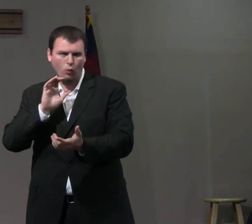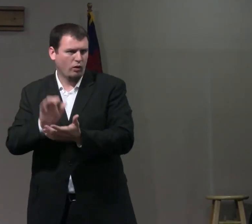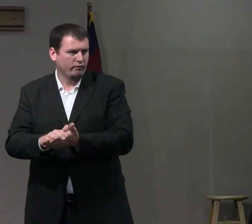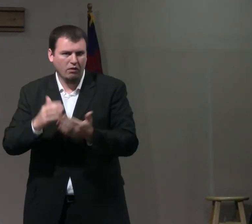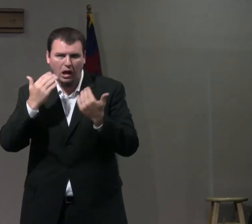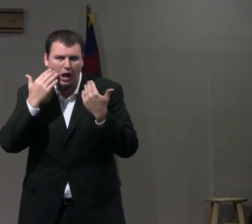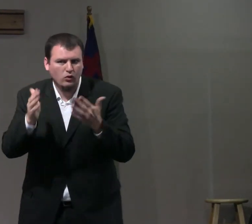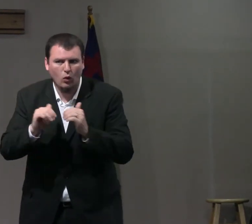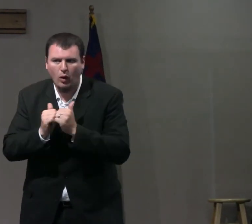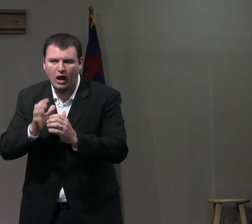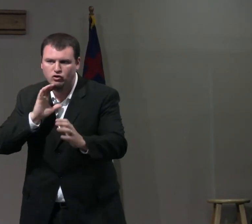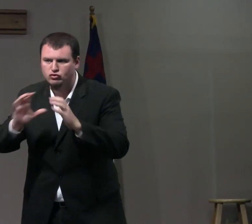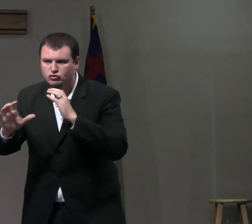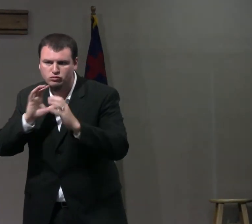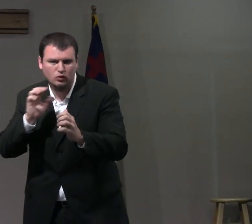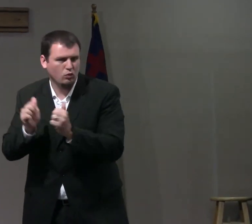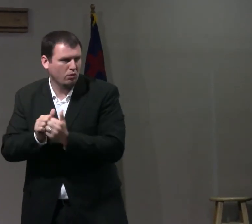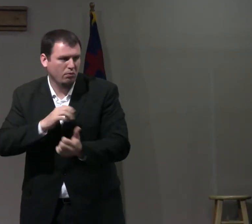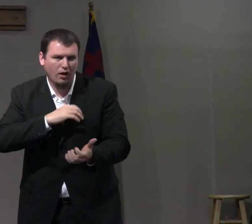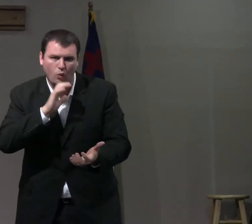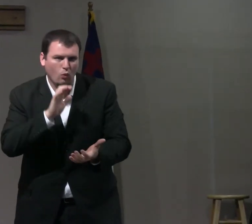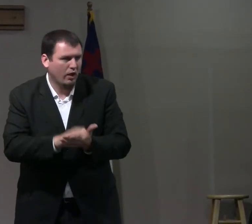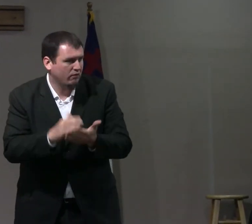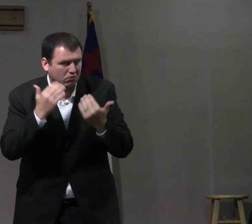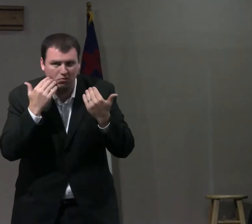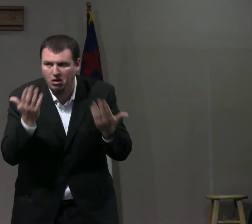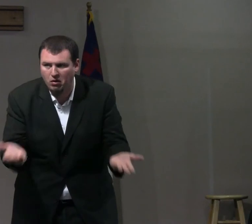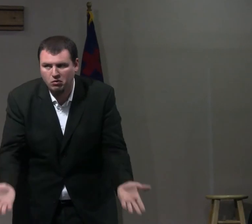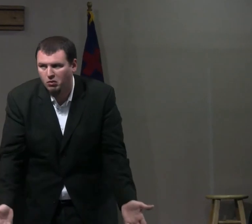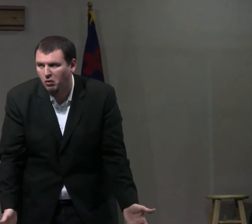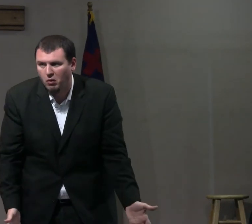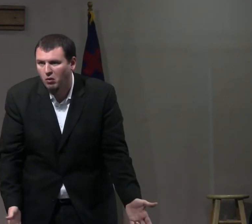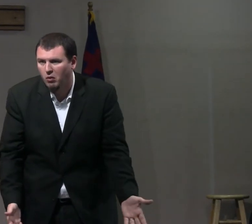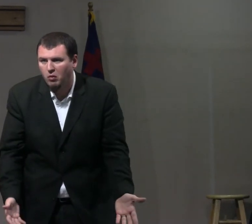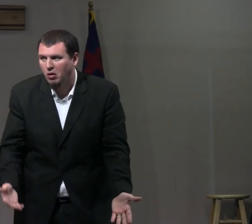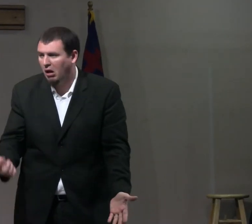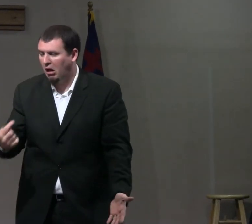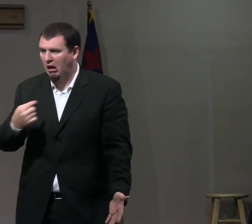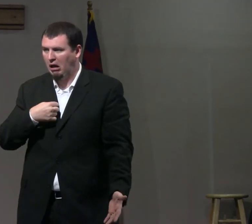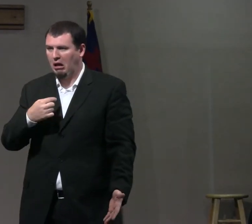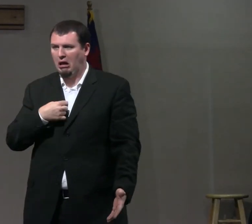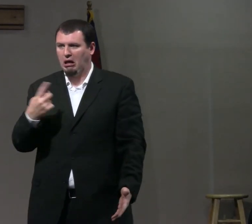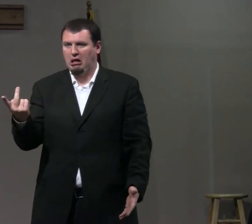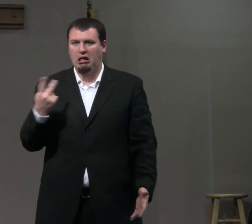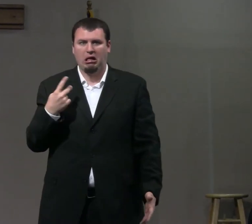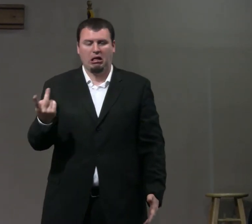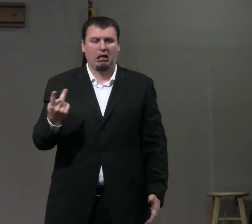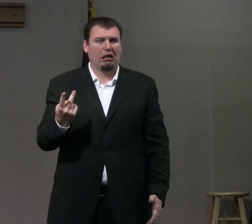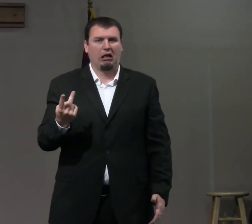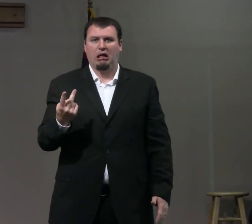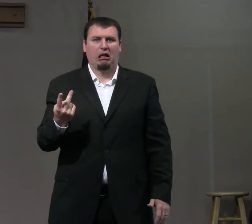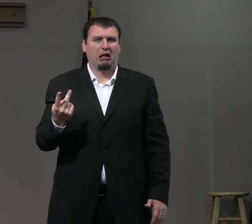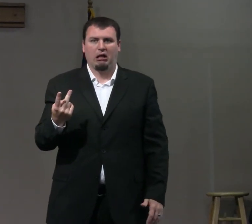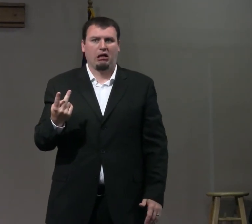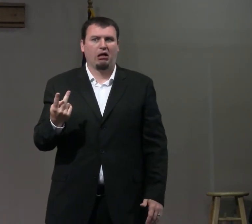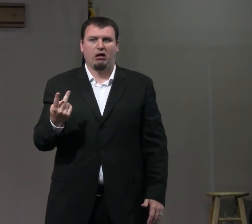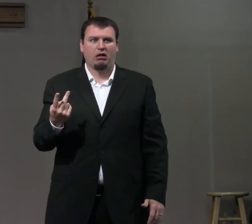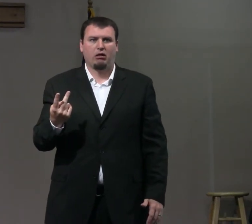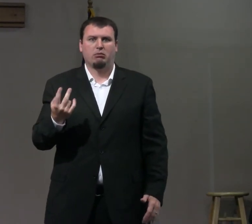But when I first met my wife, I didn't really know how to communicate well with her. We